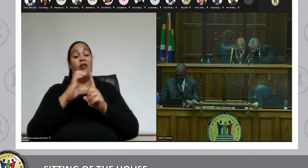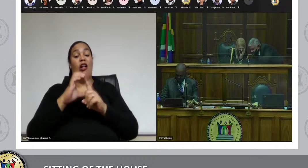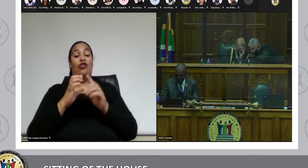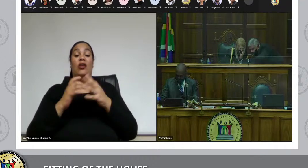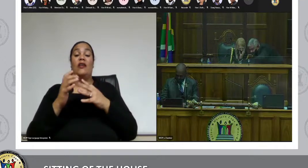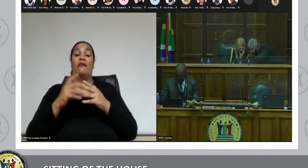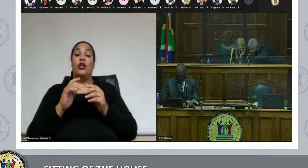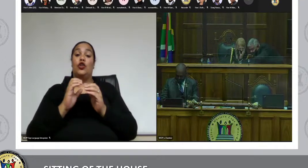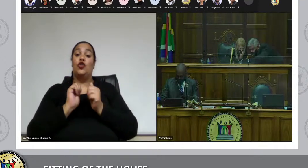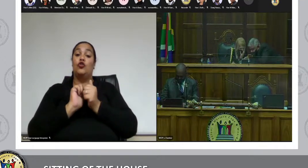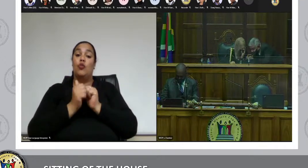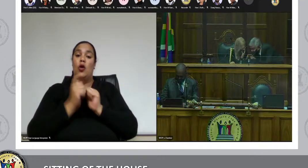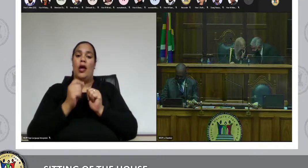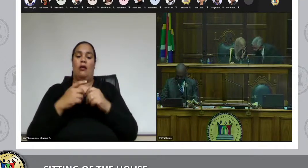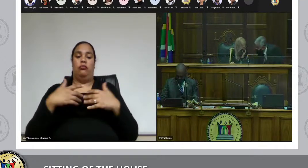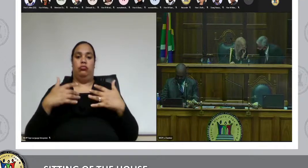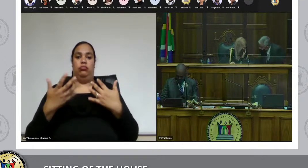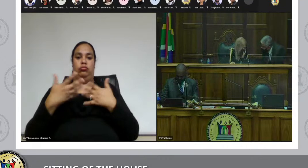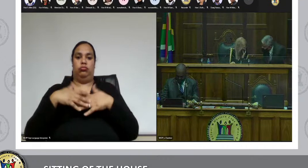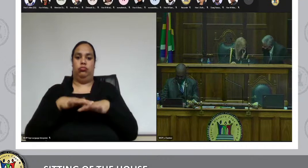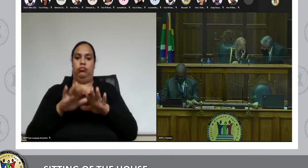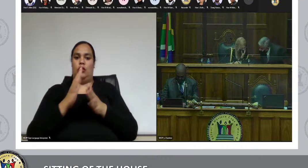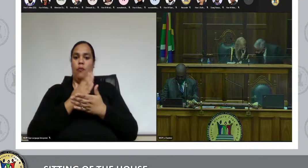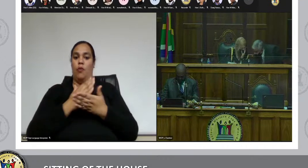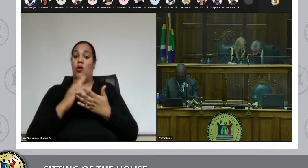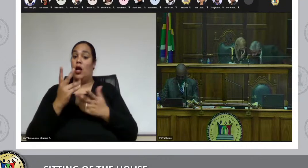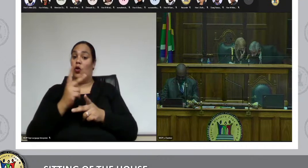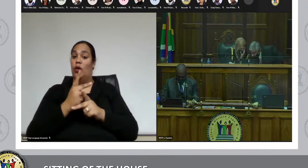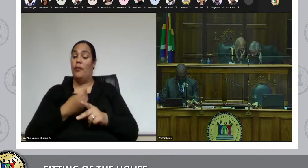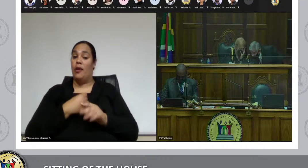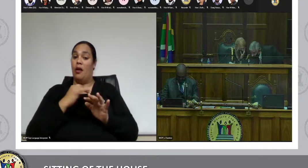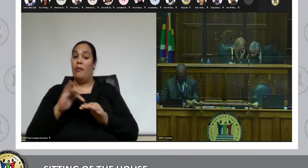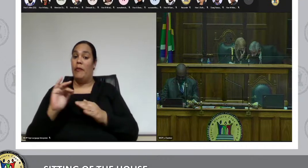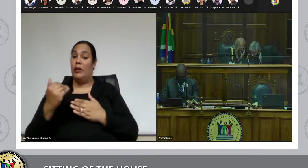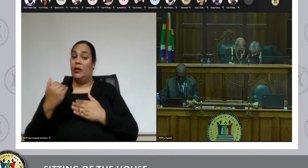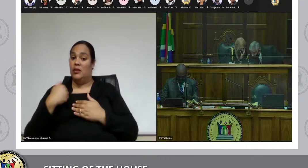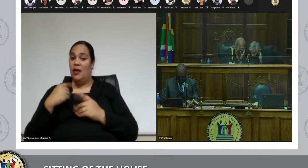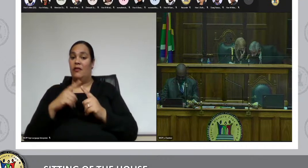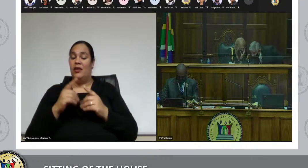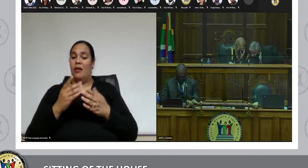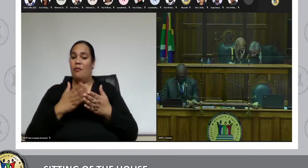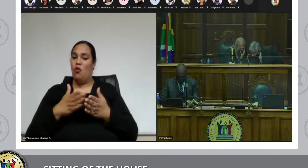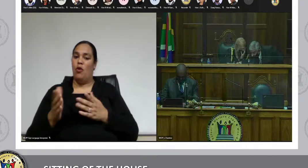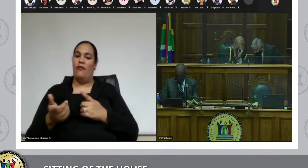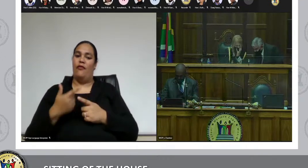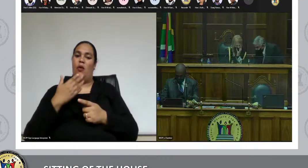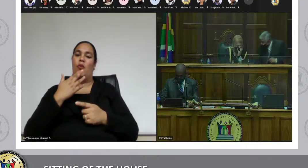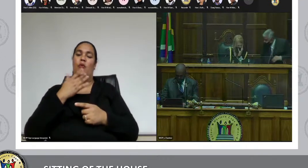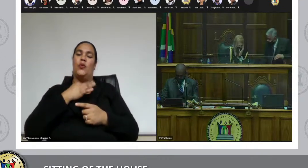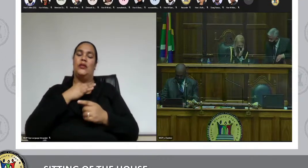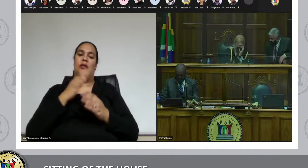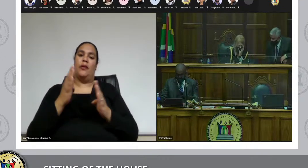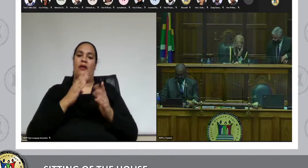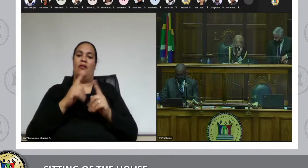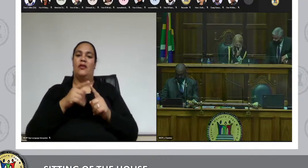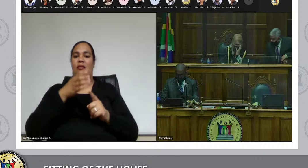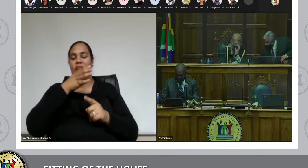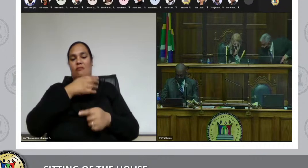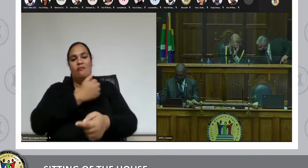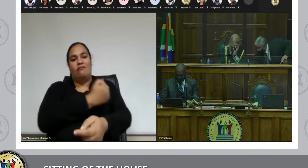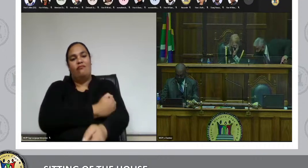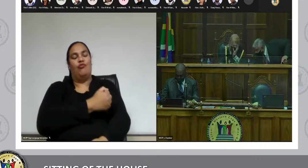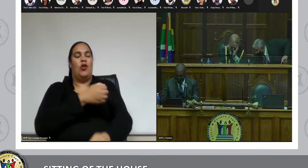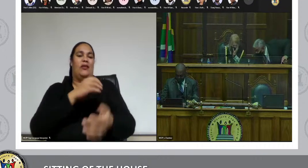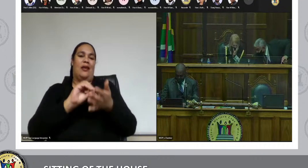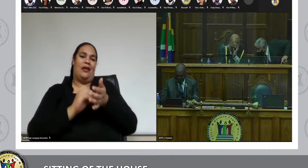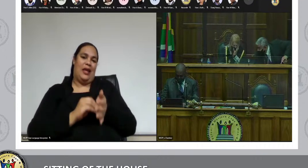and Sport plays an integral part in keeping young people safe and away from risky behavior such as substance abuse and